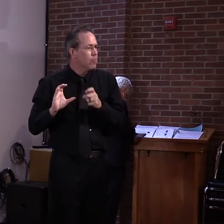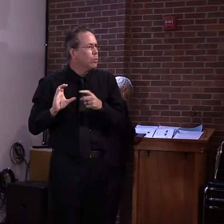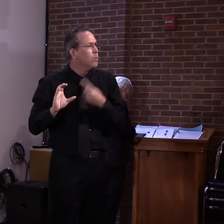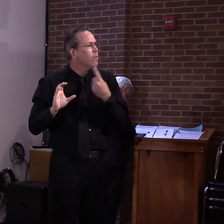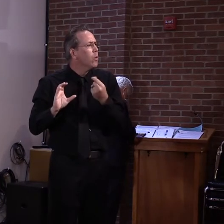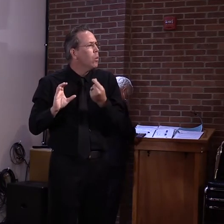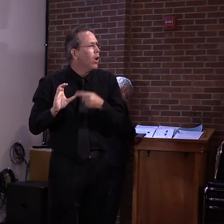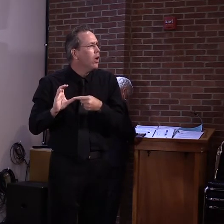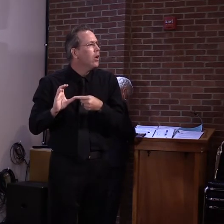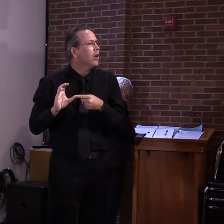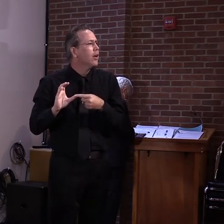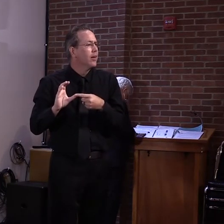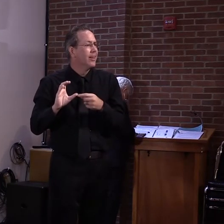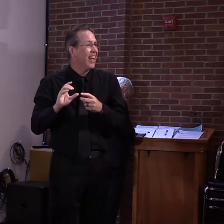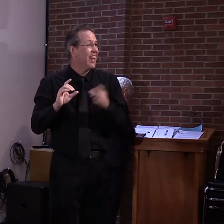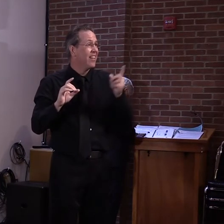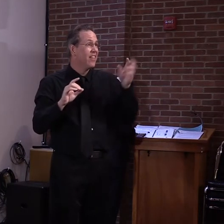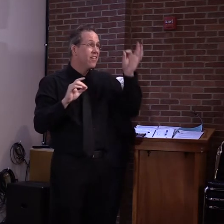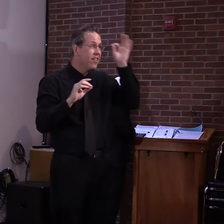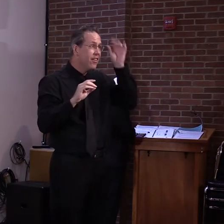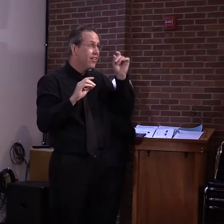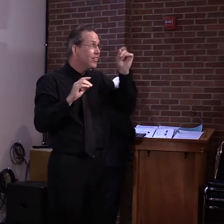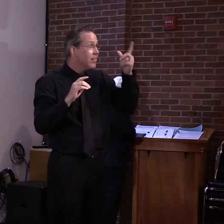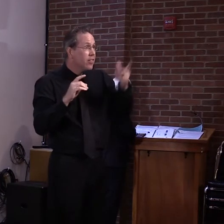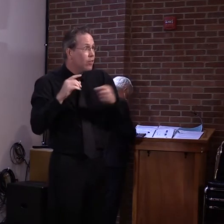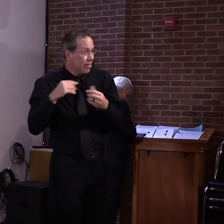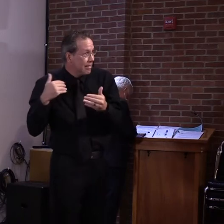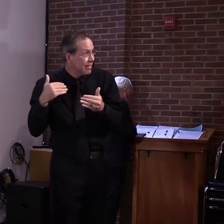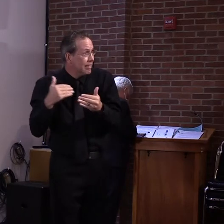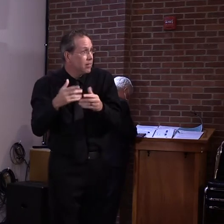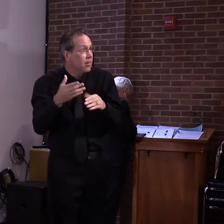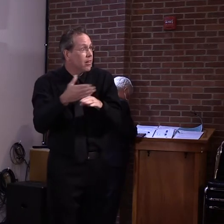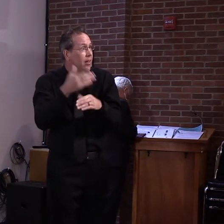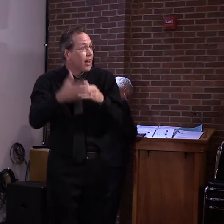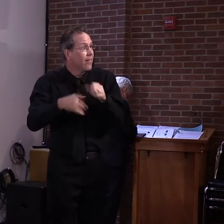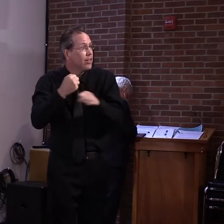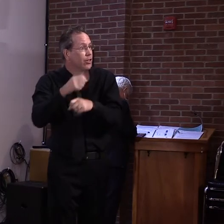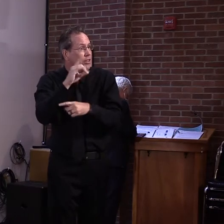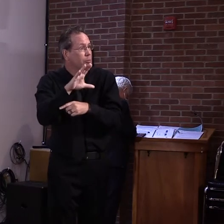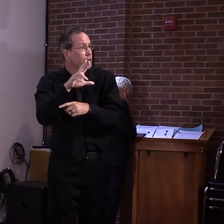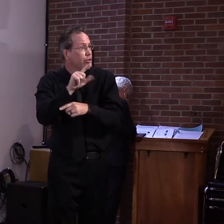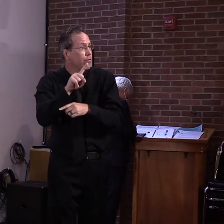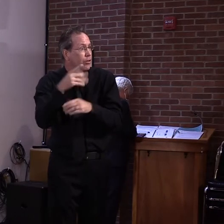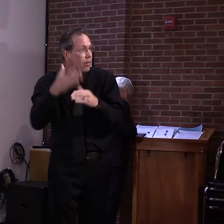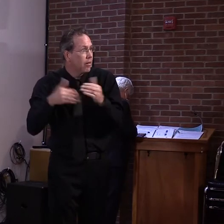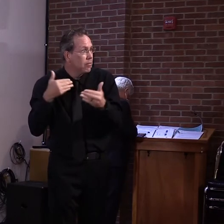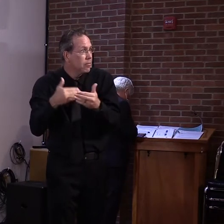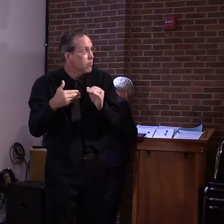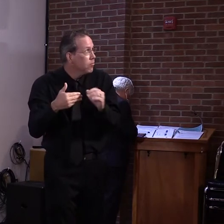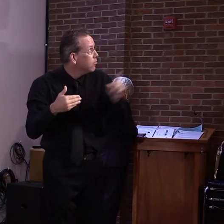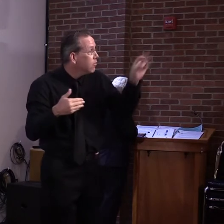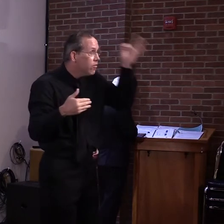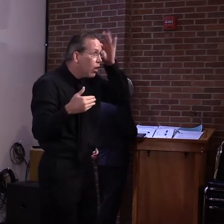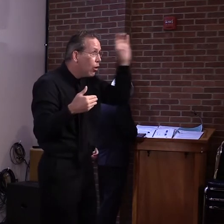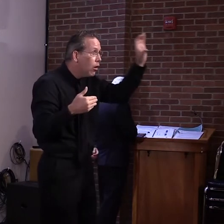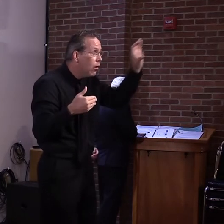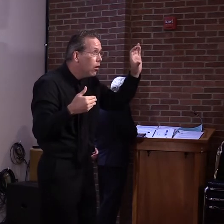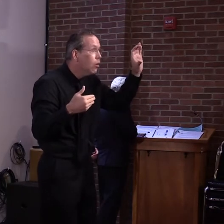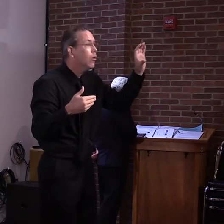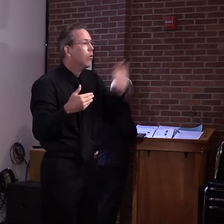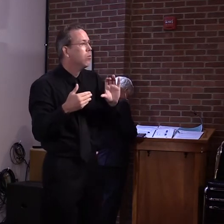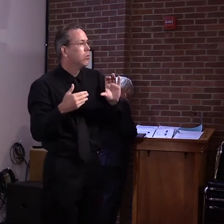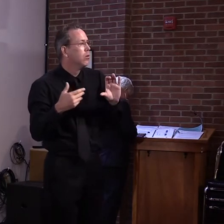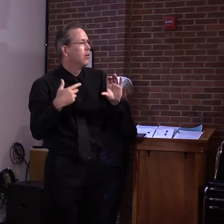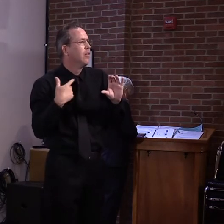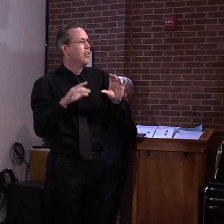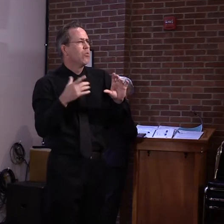year if Congress isn't going to act, because we don't want to send any money back to Washington. We sure could use